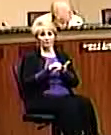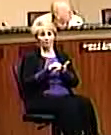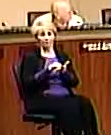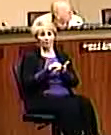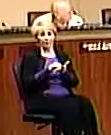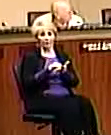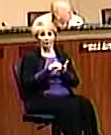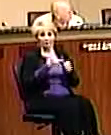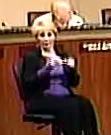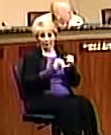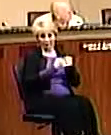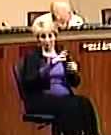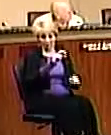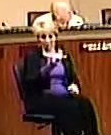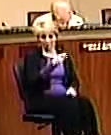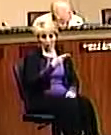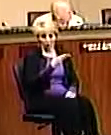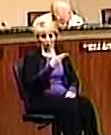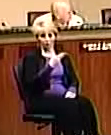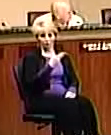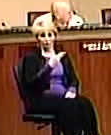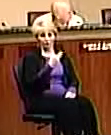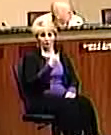in late March,